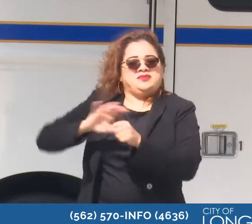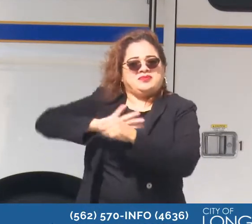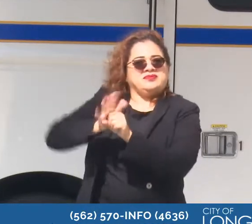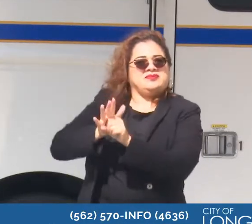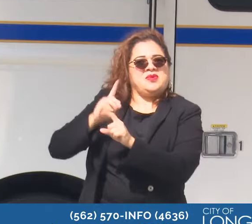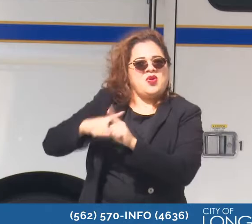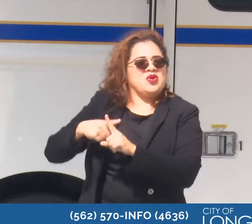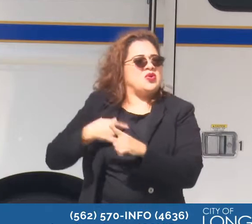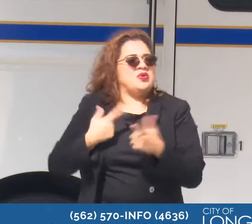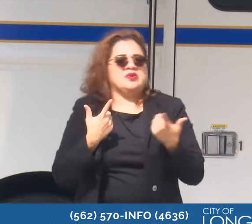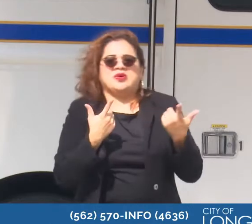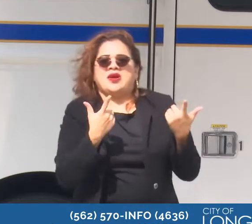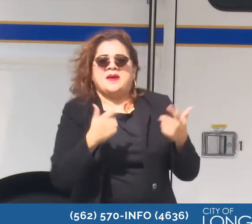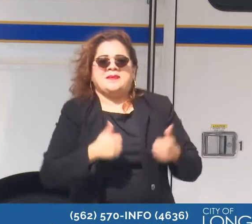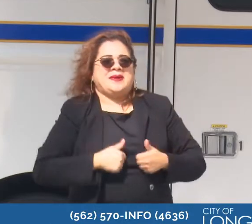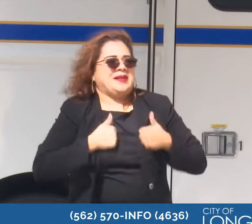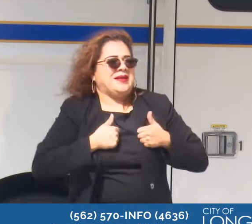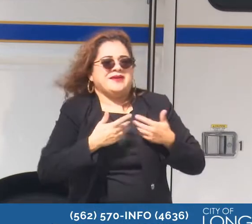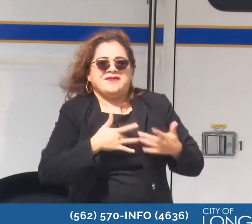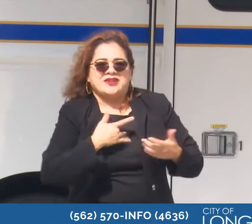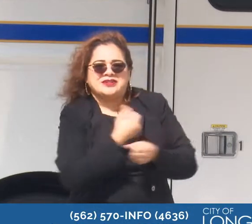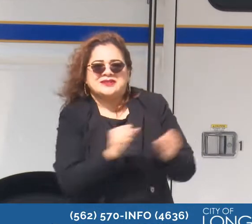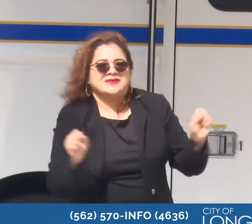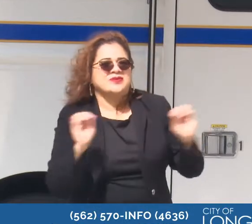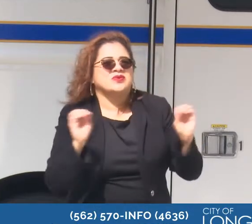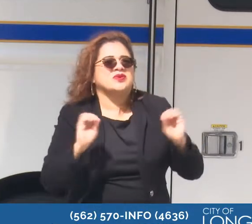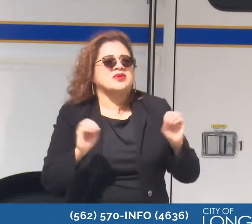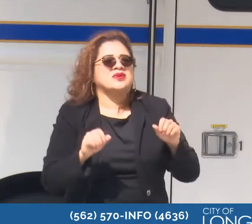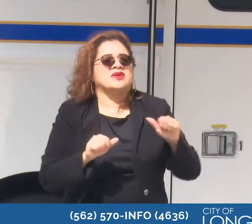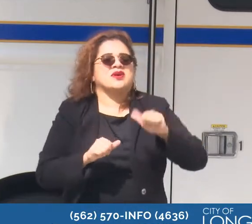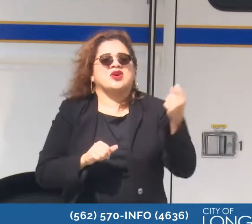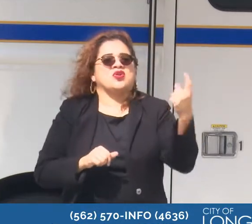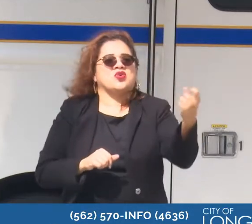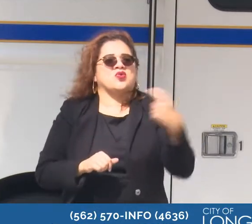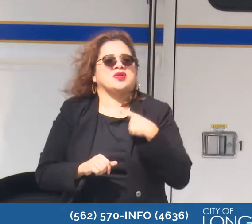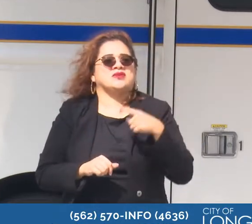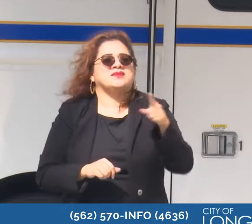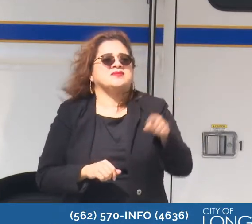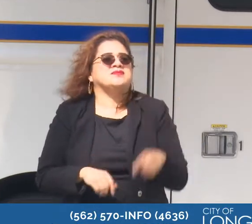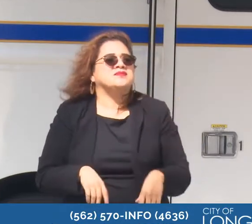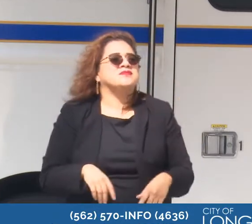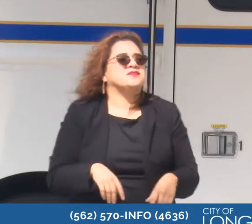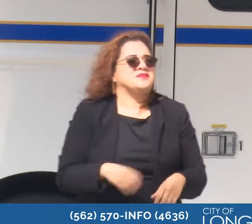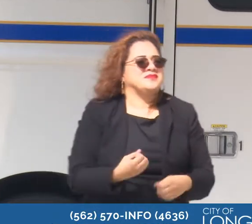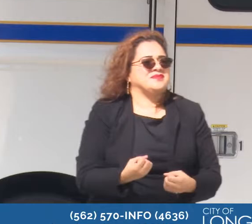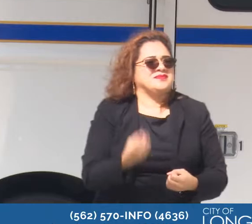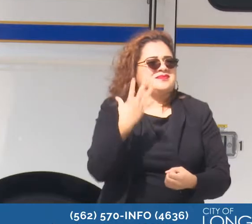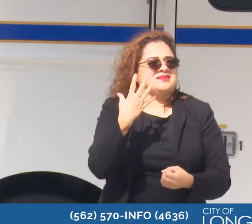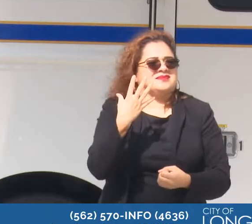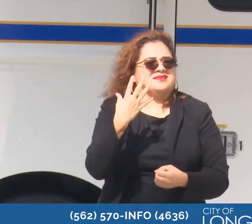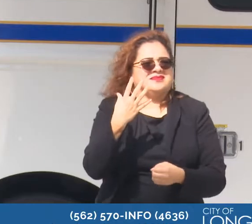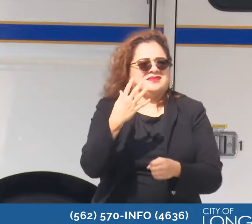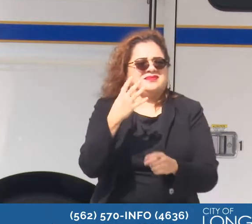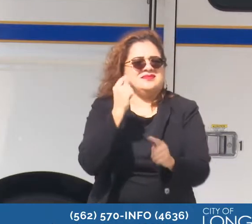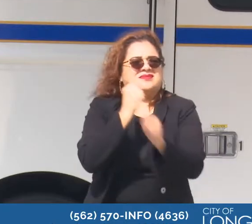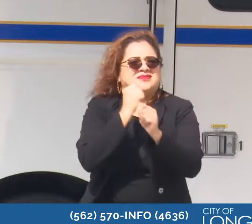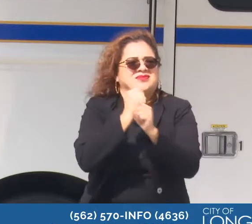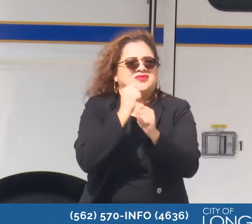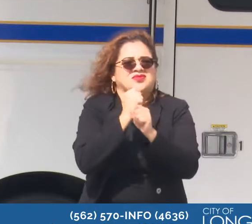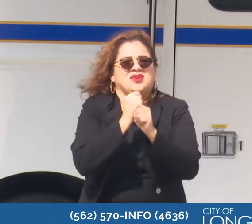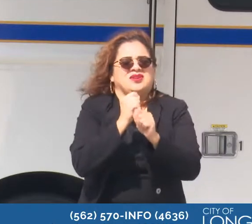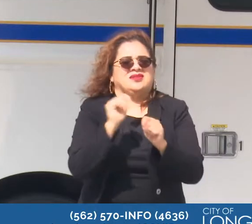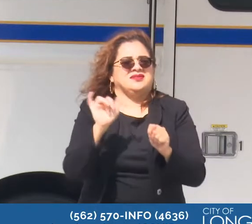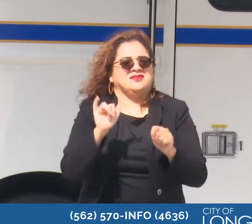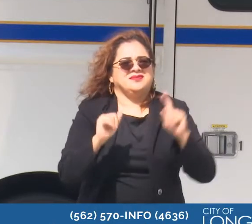go on. Any other questions? Mayor Garcia, how many trucks are there like this in LA County, and how much of